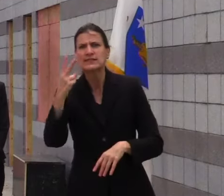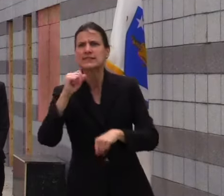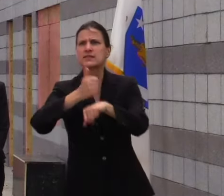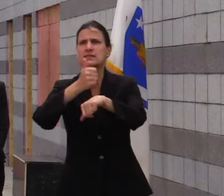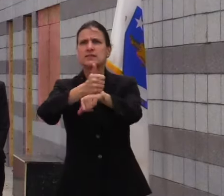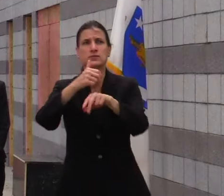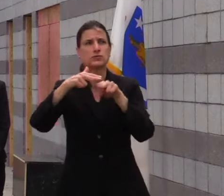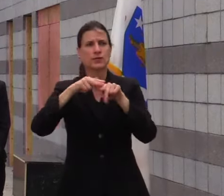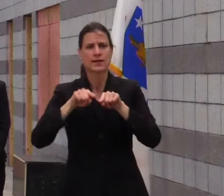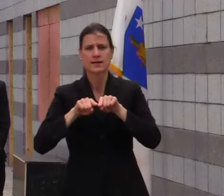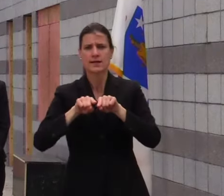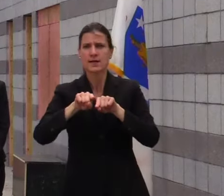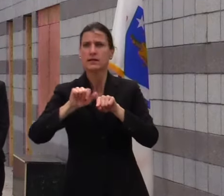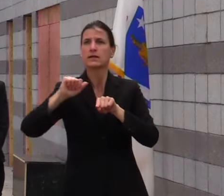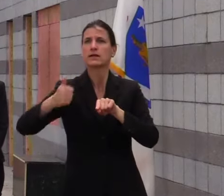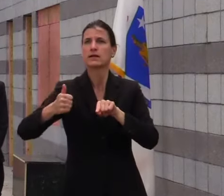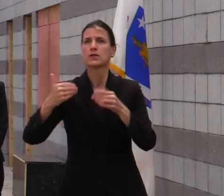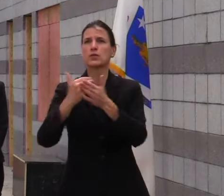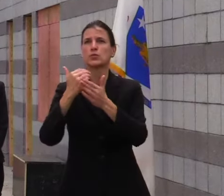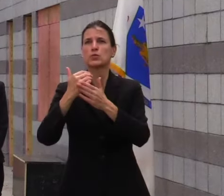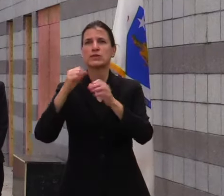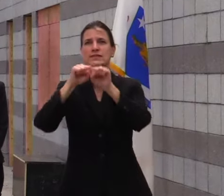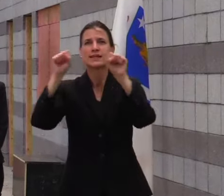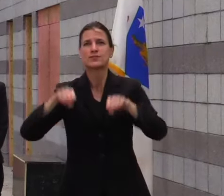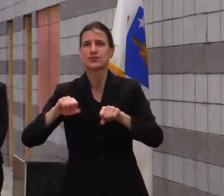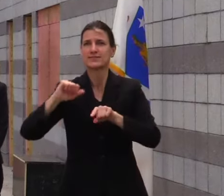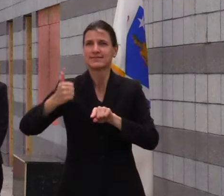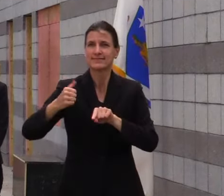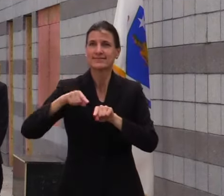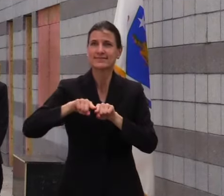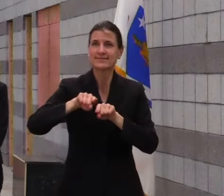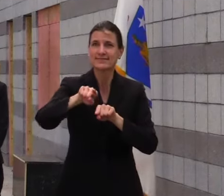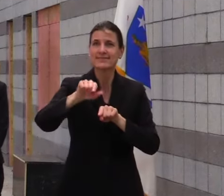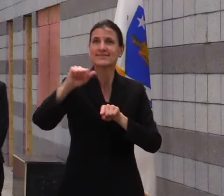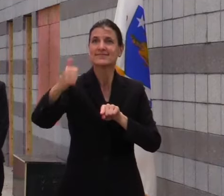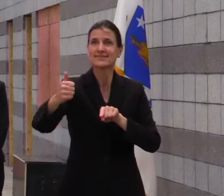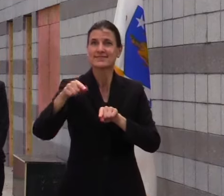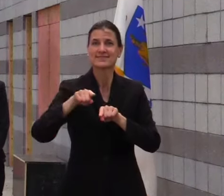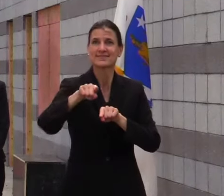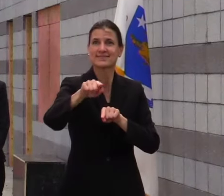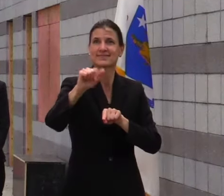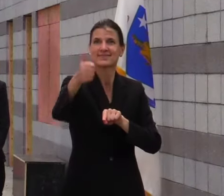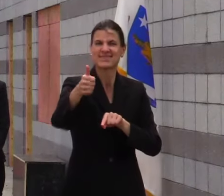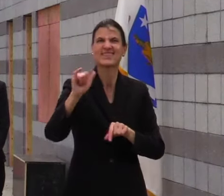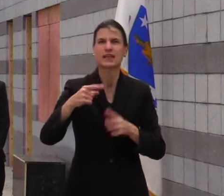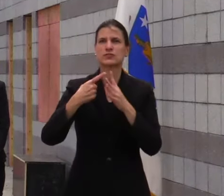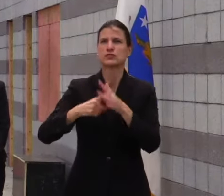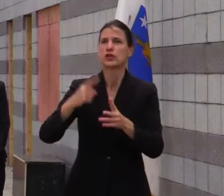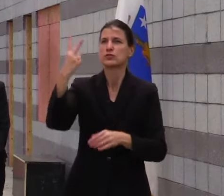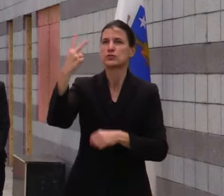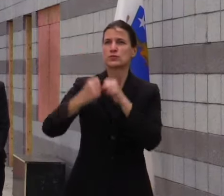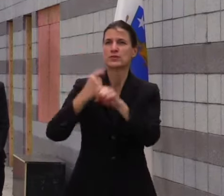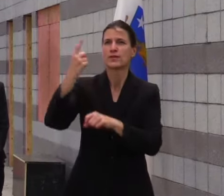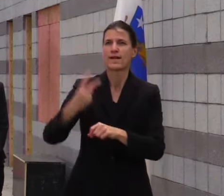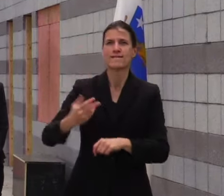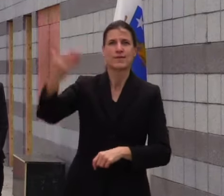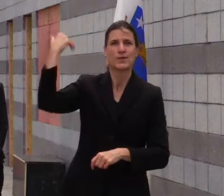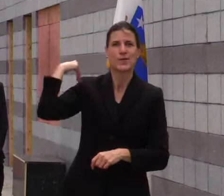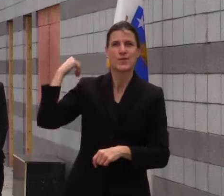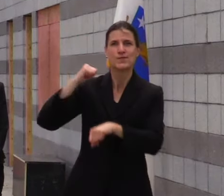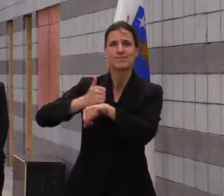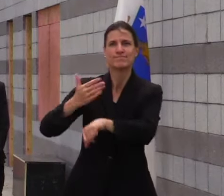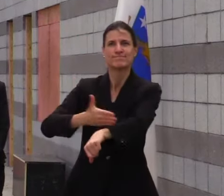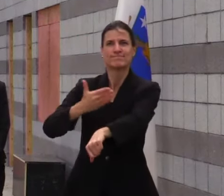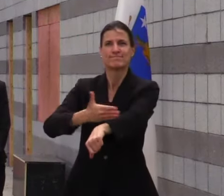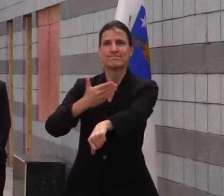by 2.5 years on other parts of our rapid transit system. That work translates to safer, more